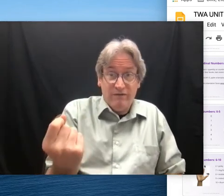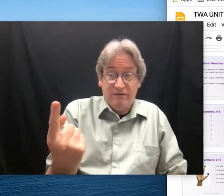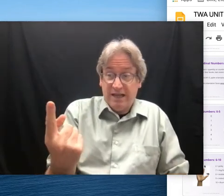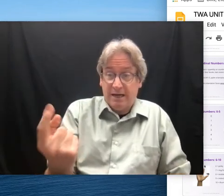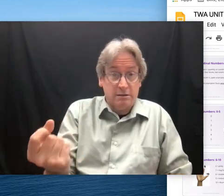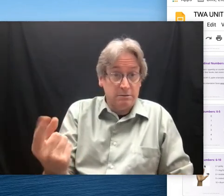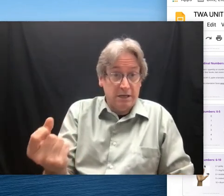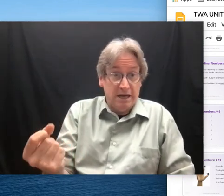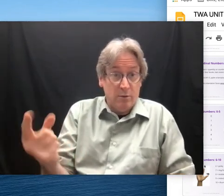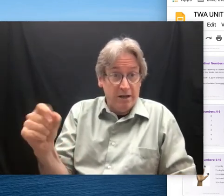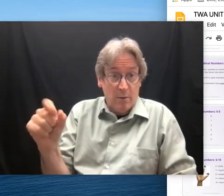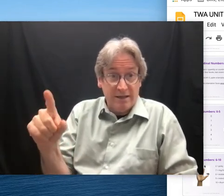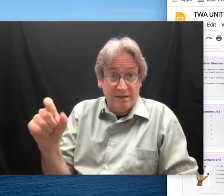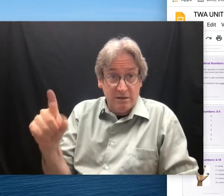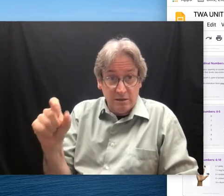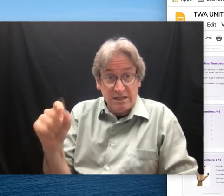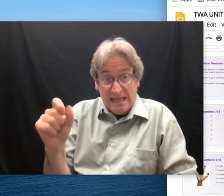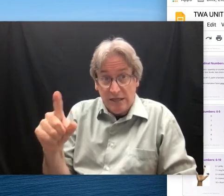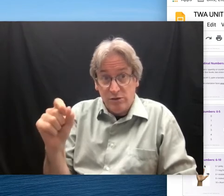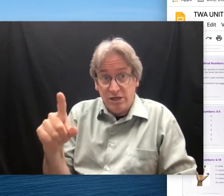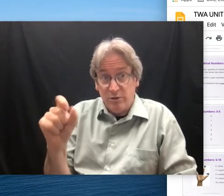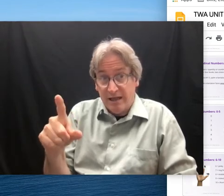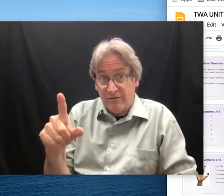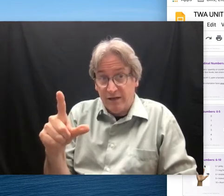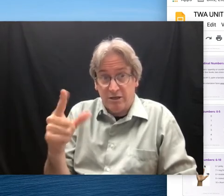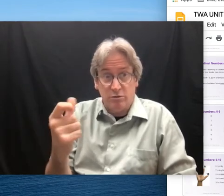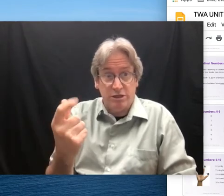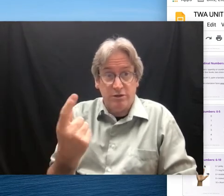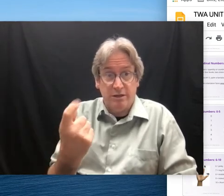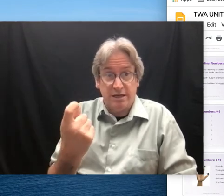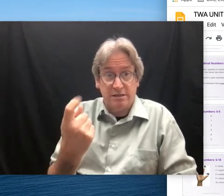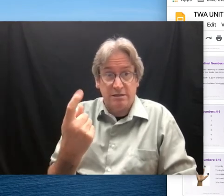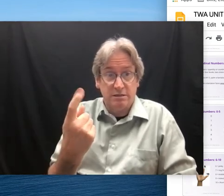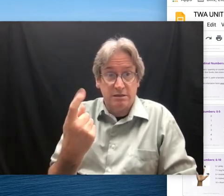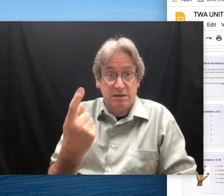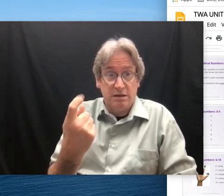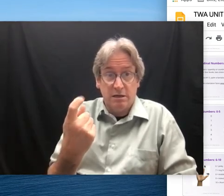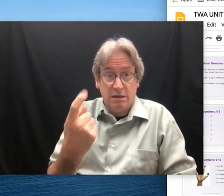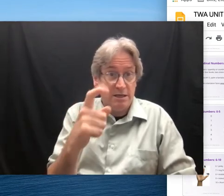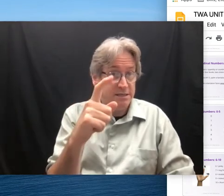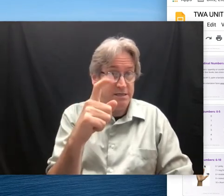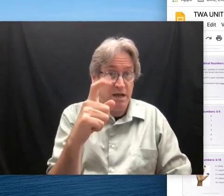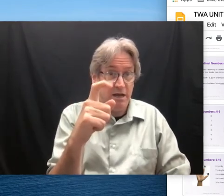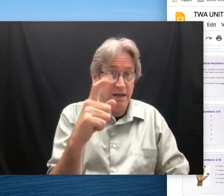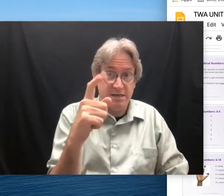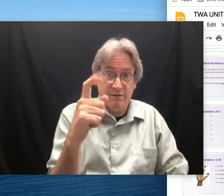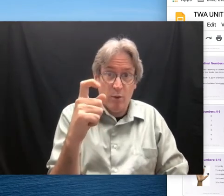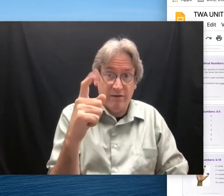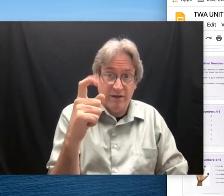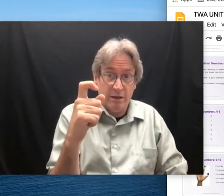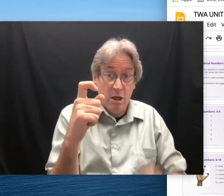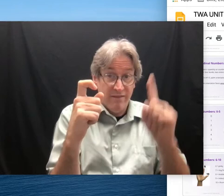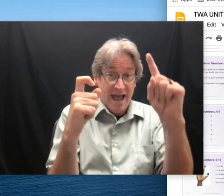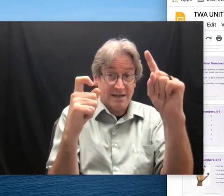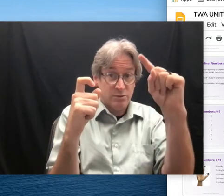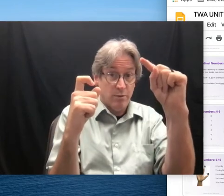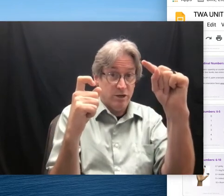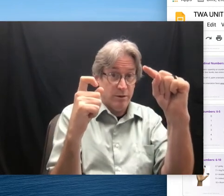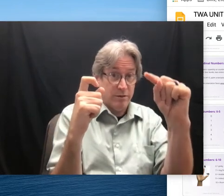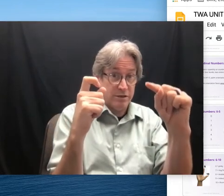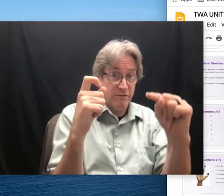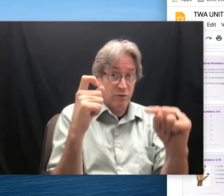We flick. And I want to get used to doing that flick. Don't just do this, because it's not waving.